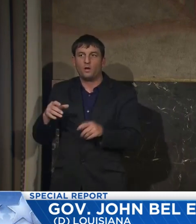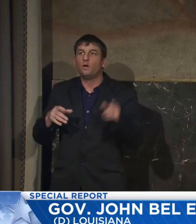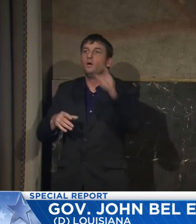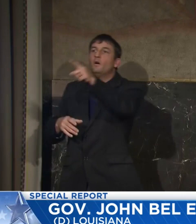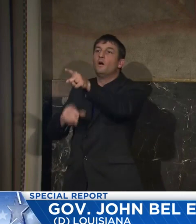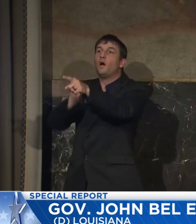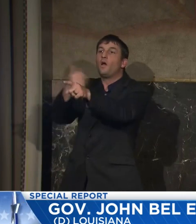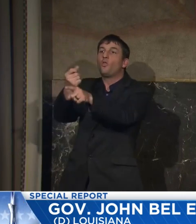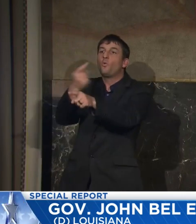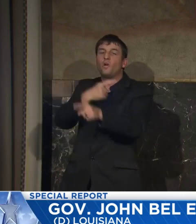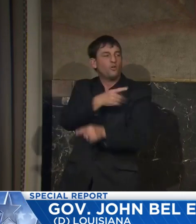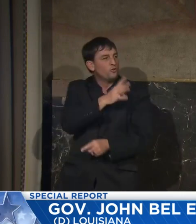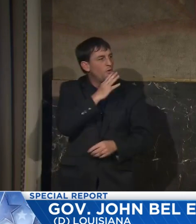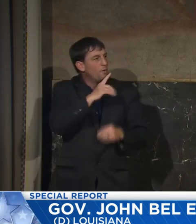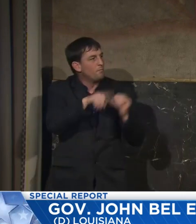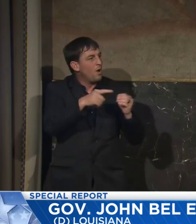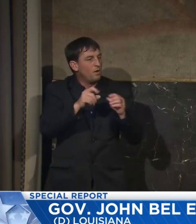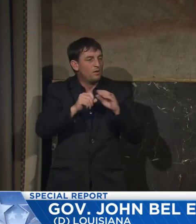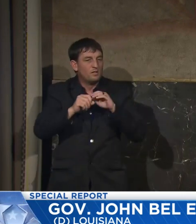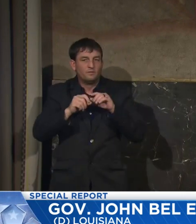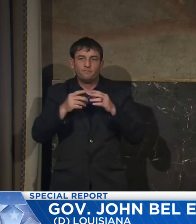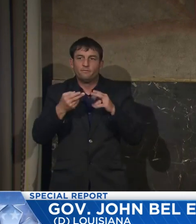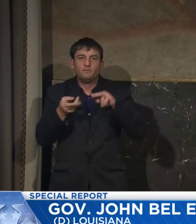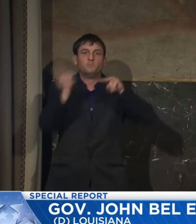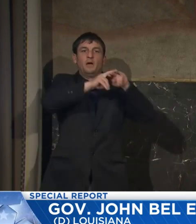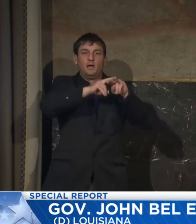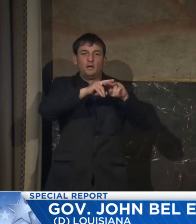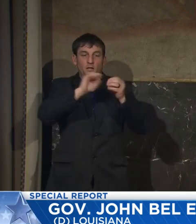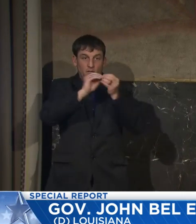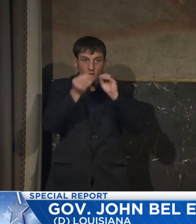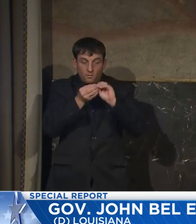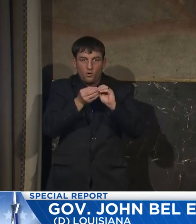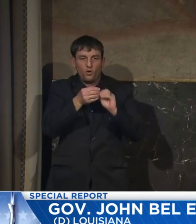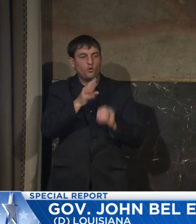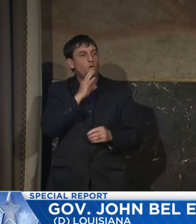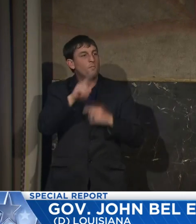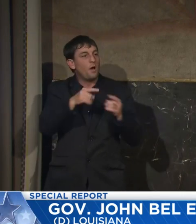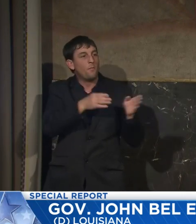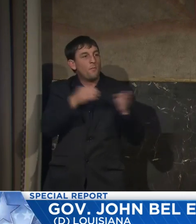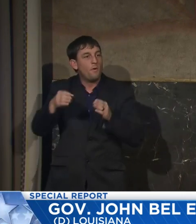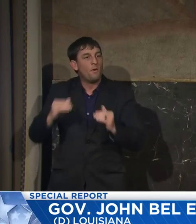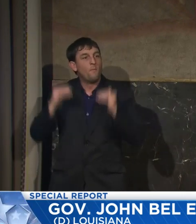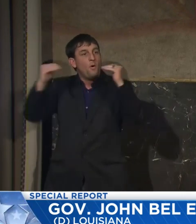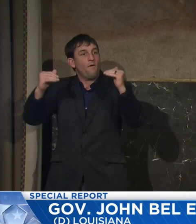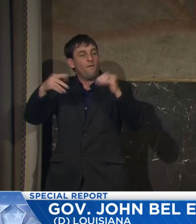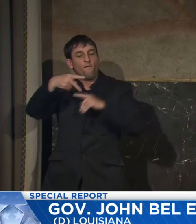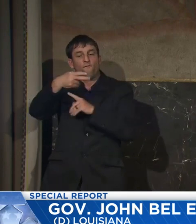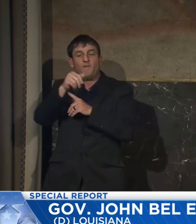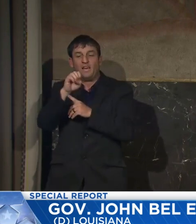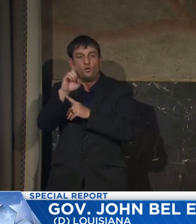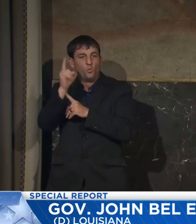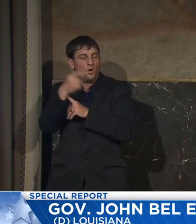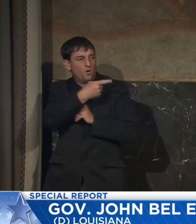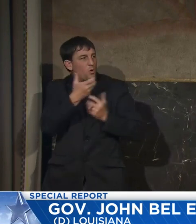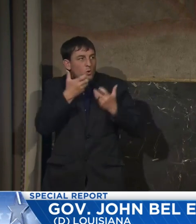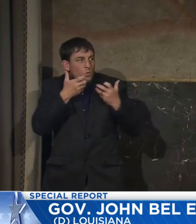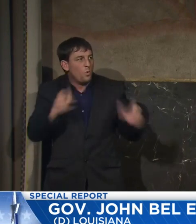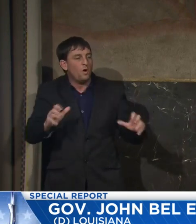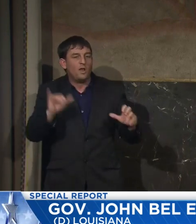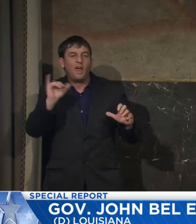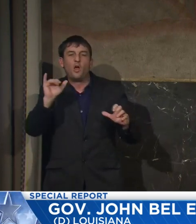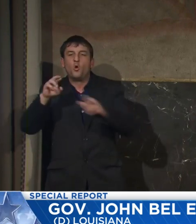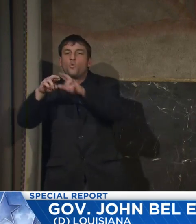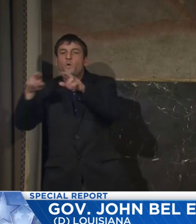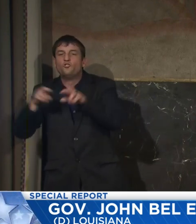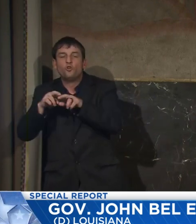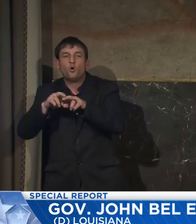about, depending on where they are, I know moving to this phase 1, you talked about not wanting to do a regional approach. Or if some things maybe have to close